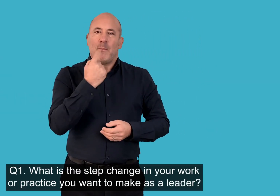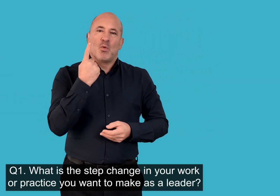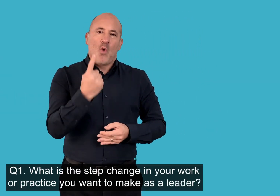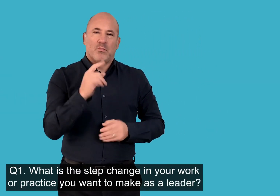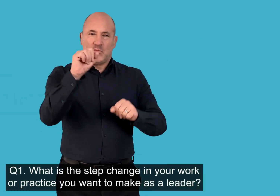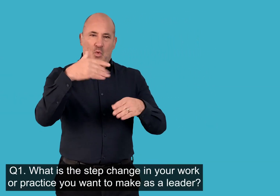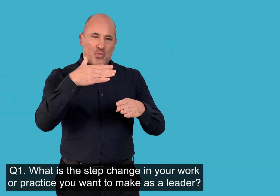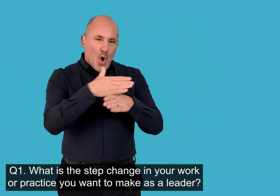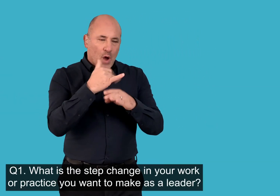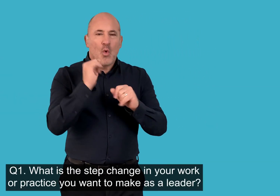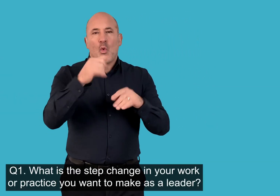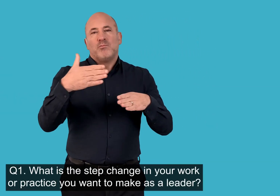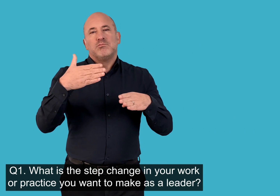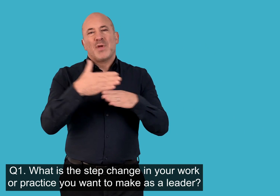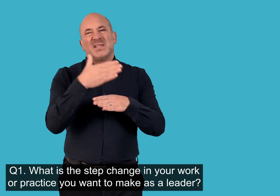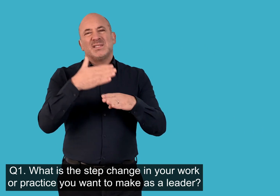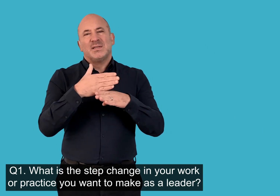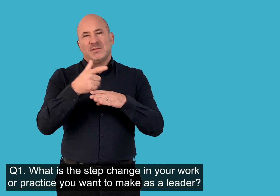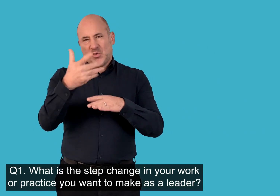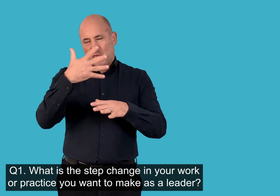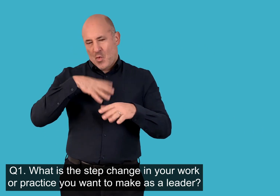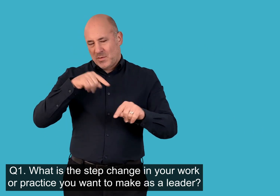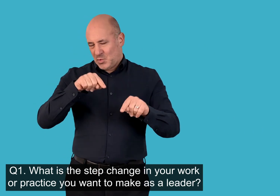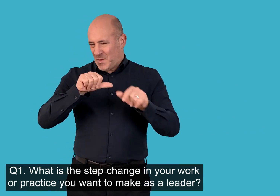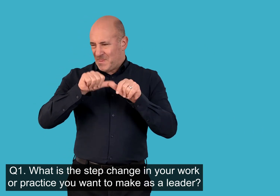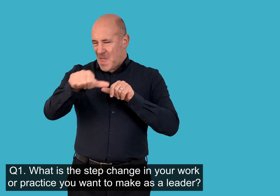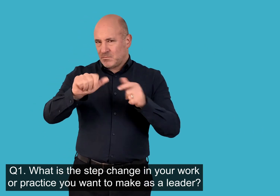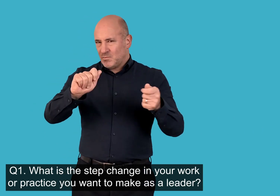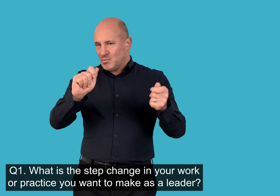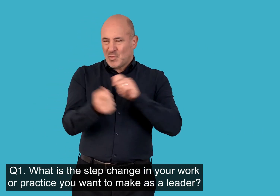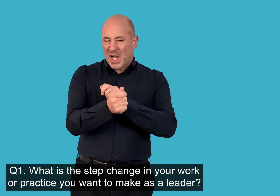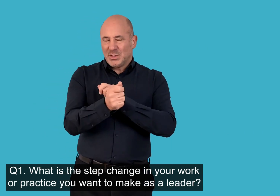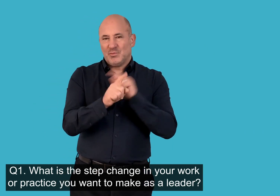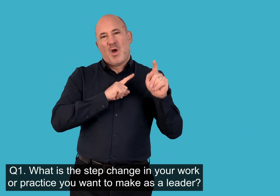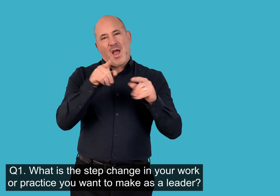Question 1. What is the step change in your work or practice you want to make as a leader?